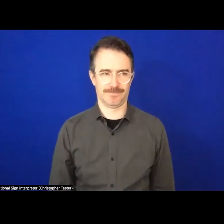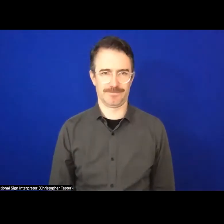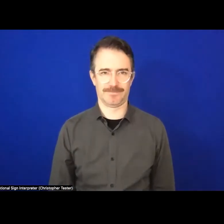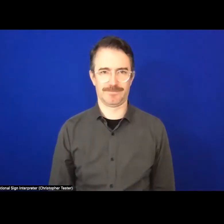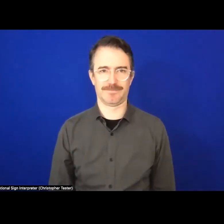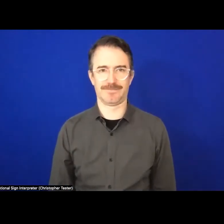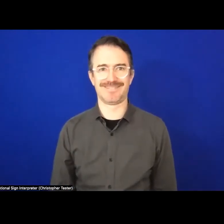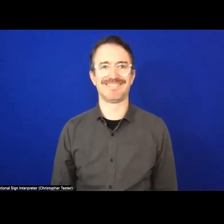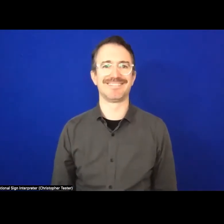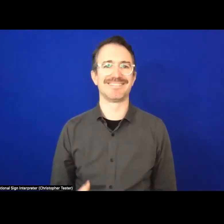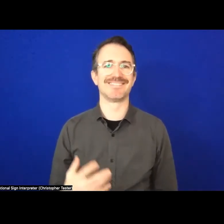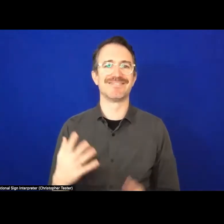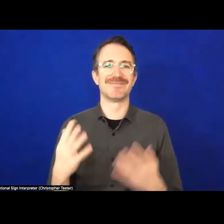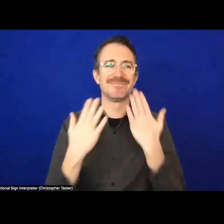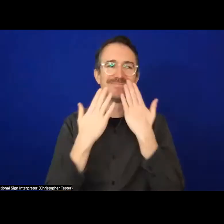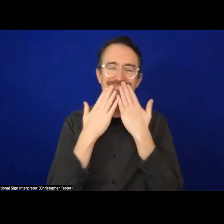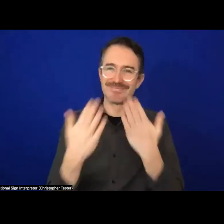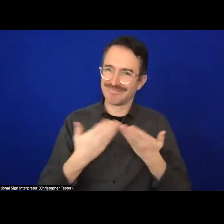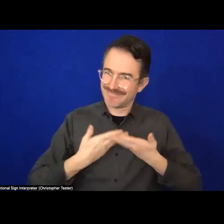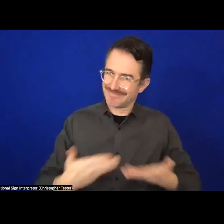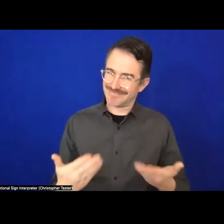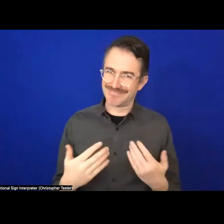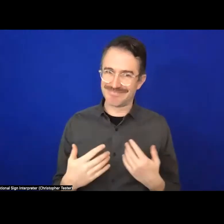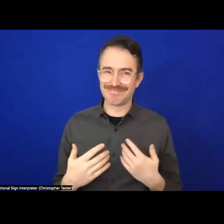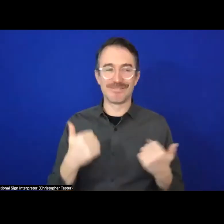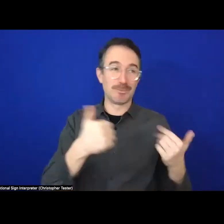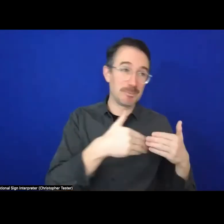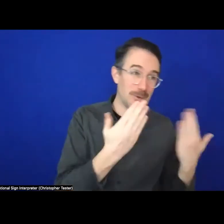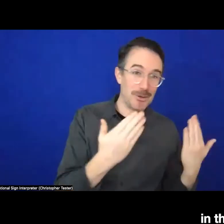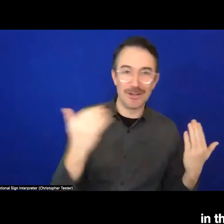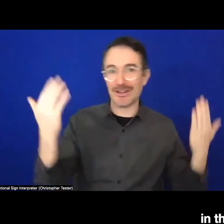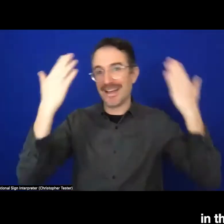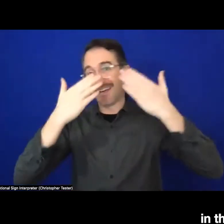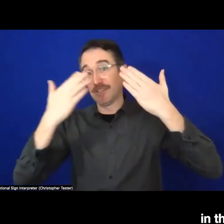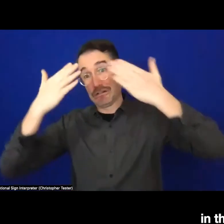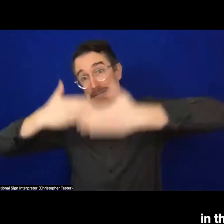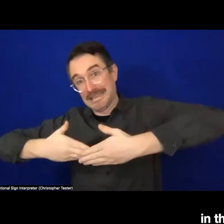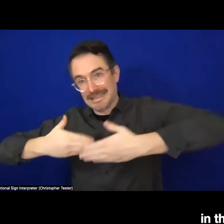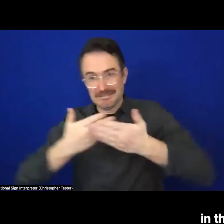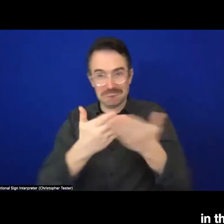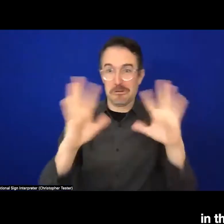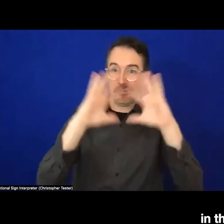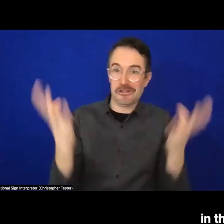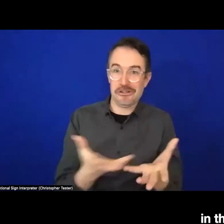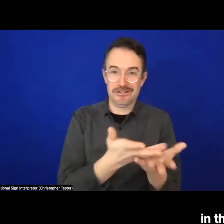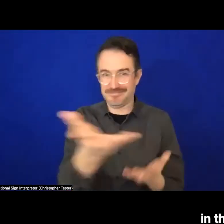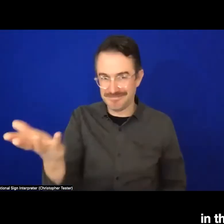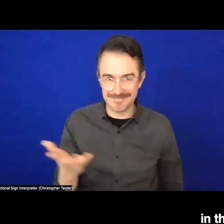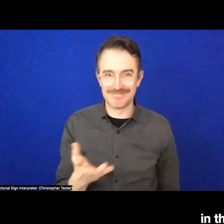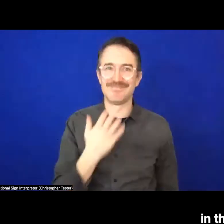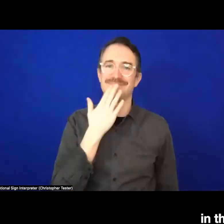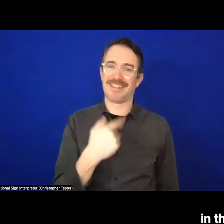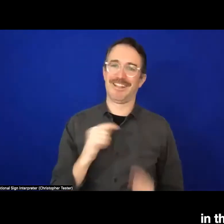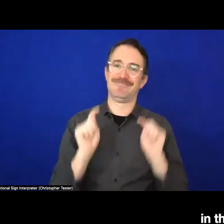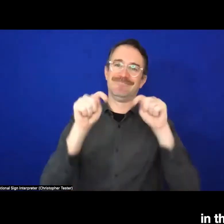Good morning, good afternoon, and also good evening. Thank you very much for having me in this valuable forum as a